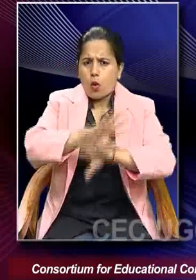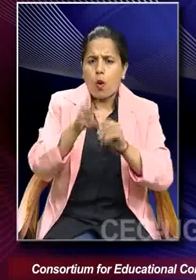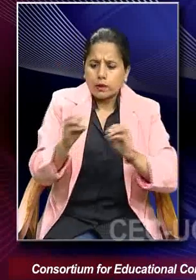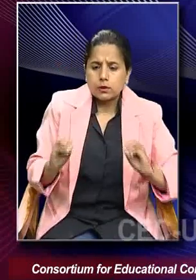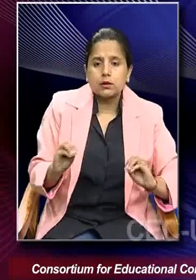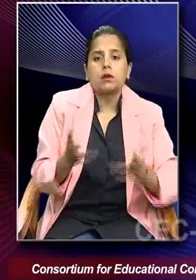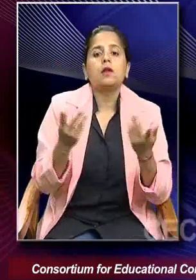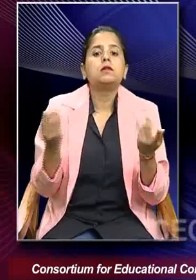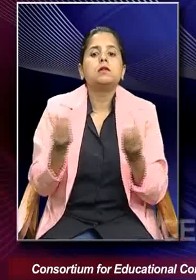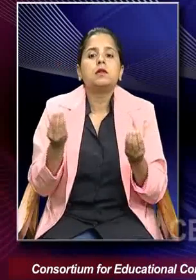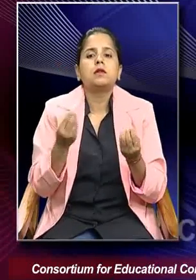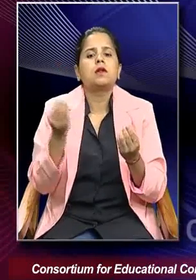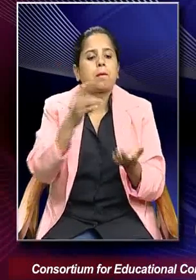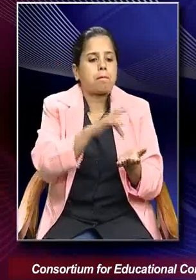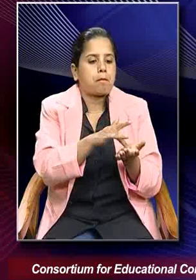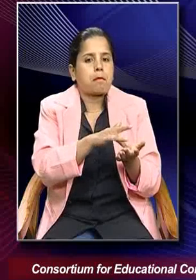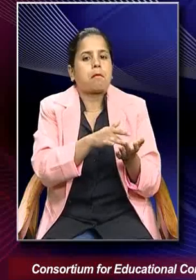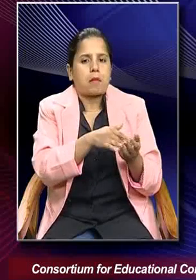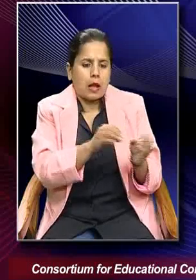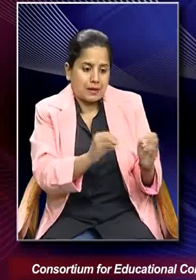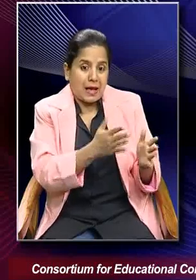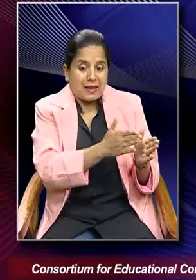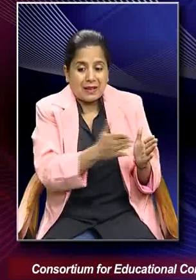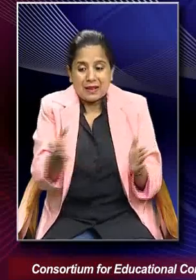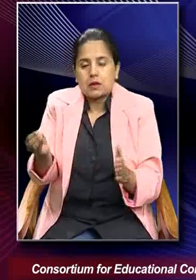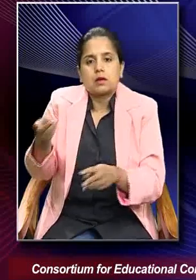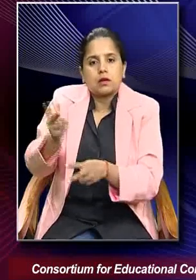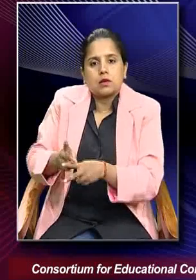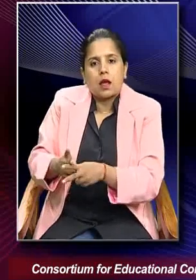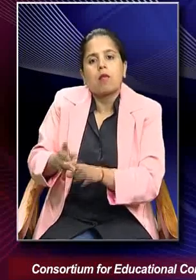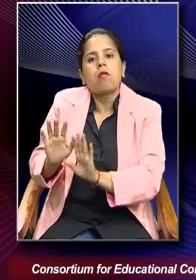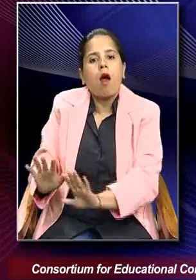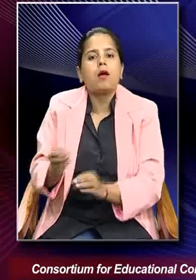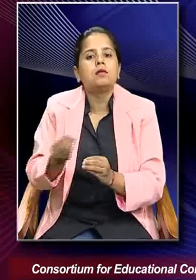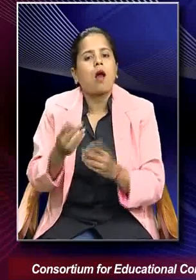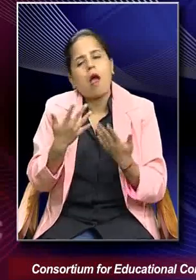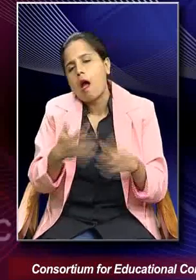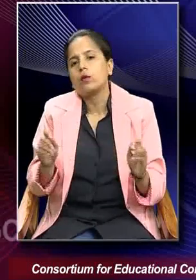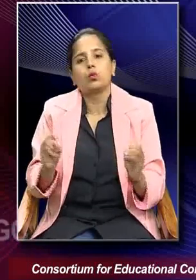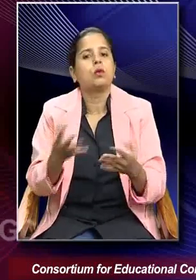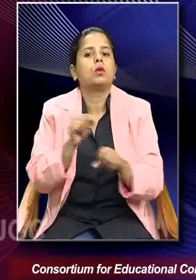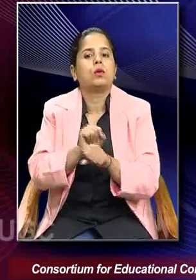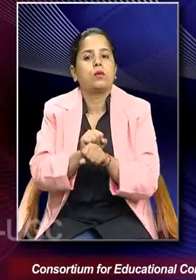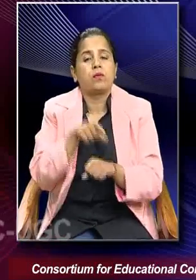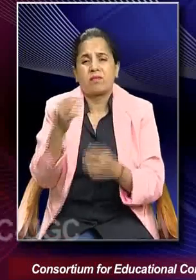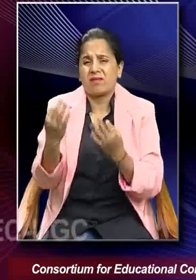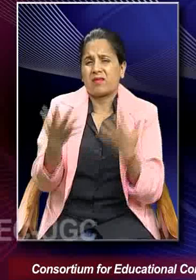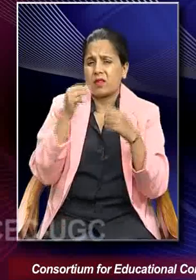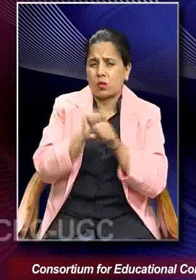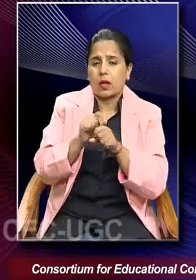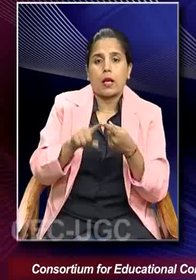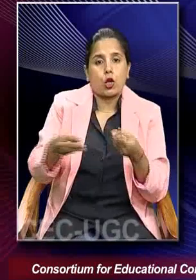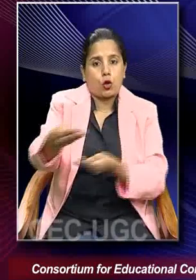begins somewhere and ceases to exist sometime. In his remarkable work, which is called as Economy